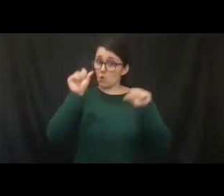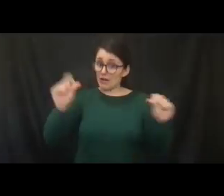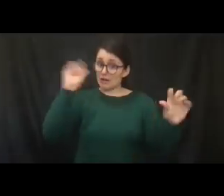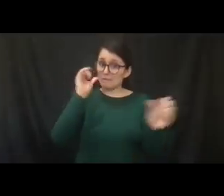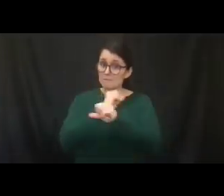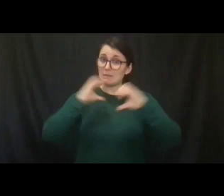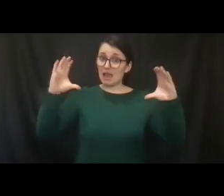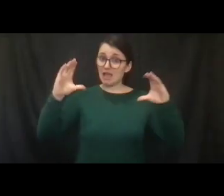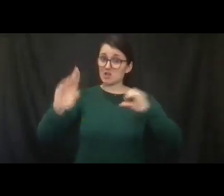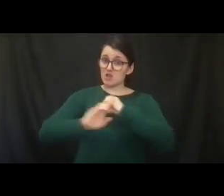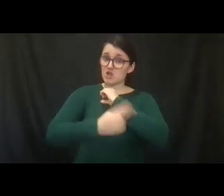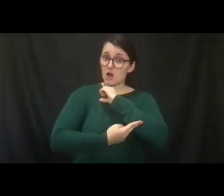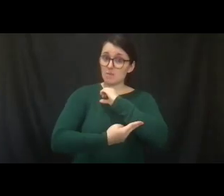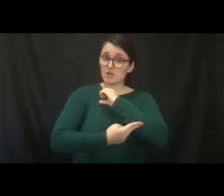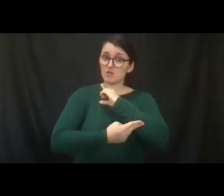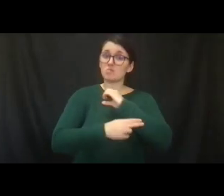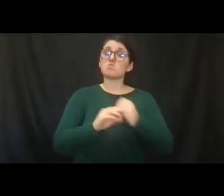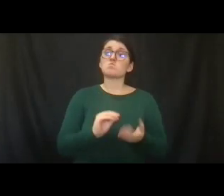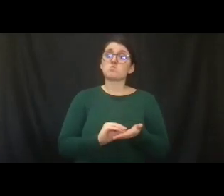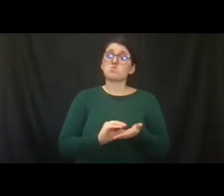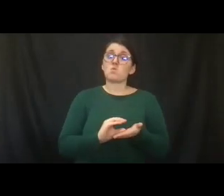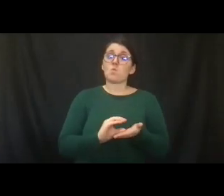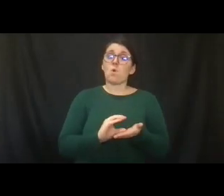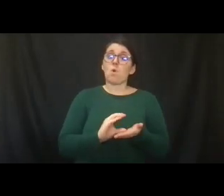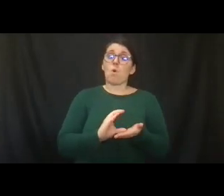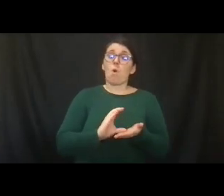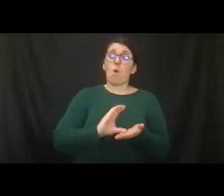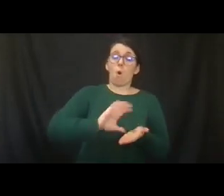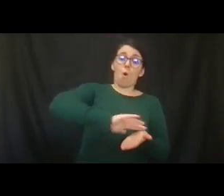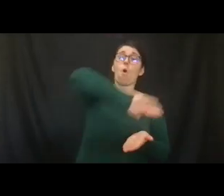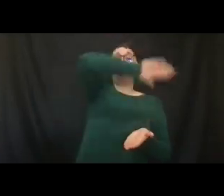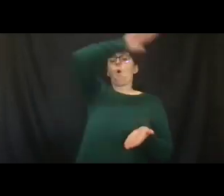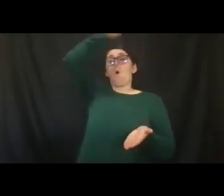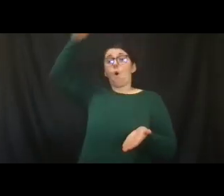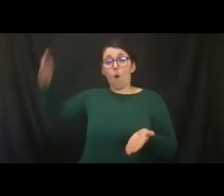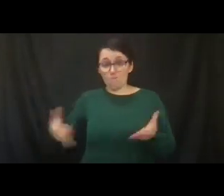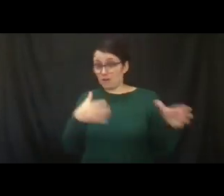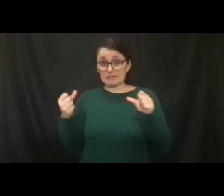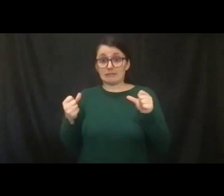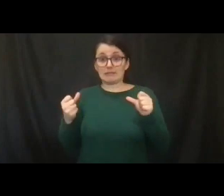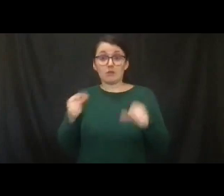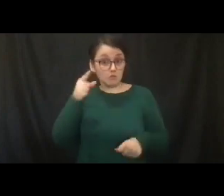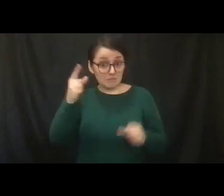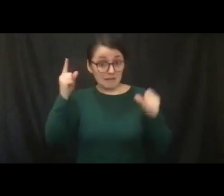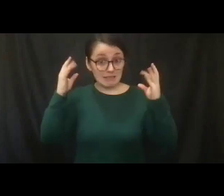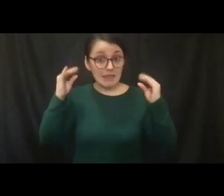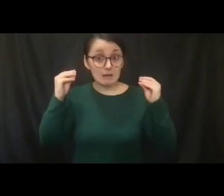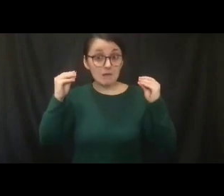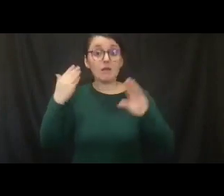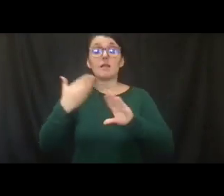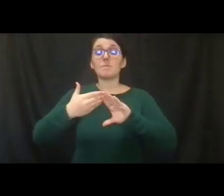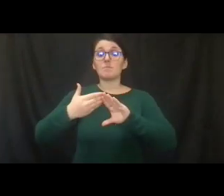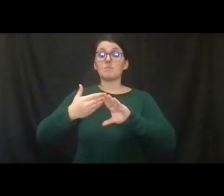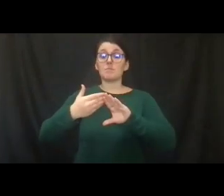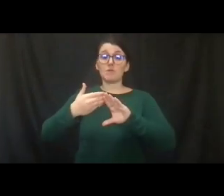can begin to accumulate quite quickly. And so I want you to think about that as you